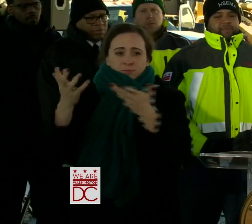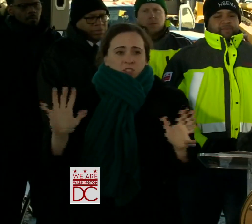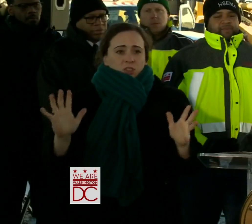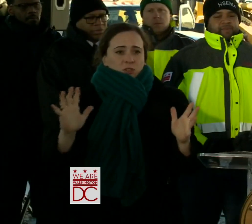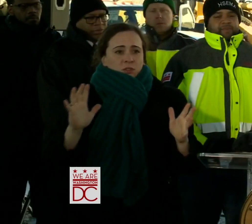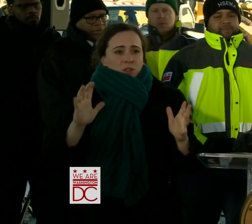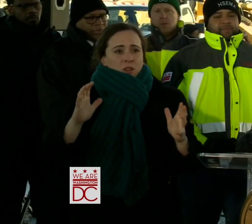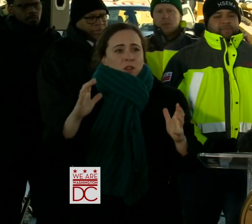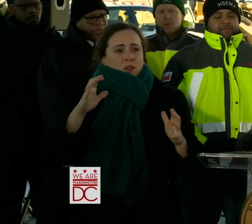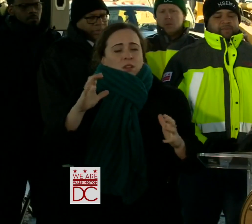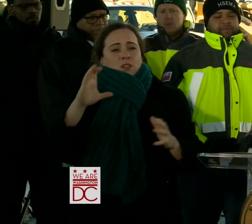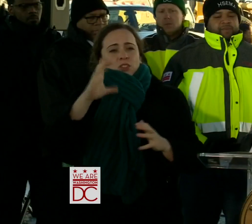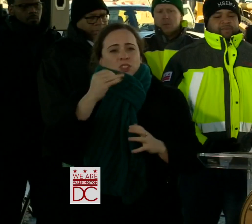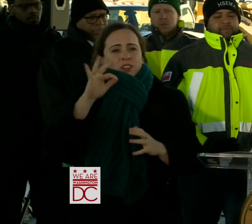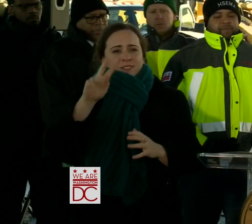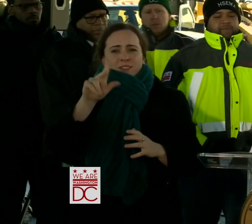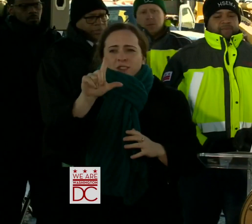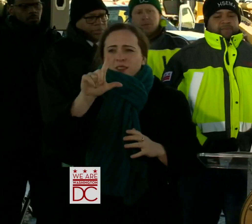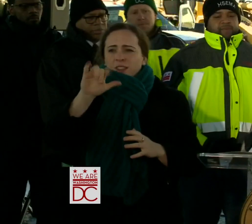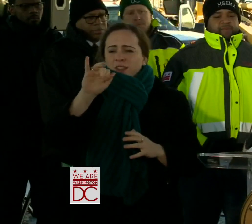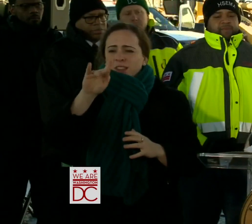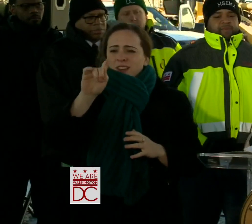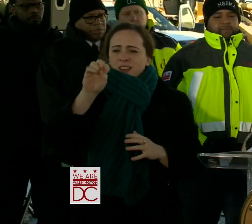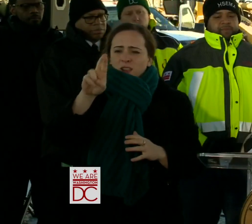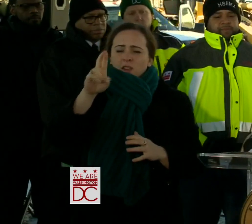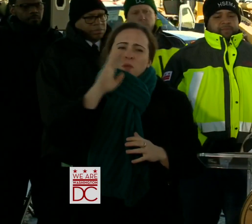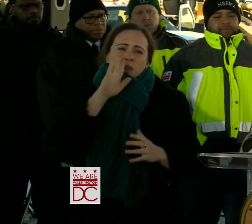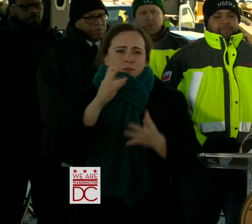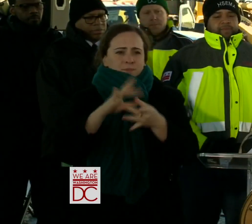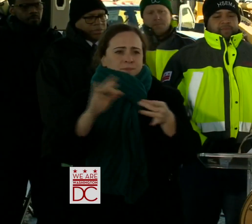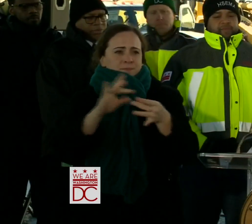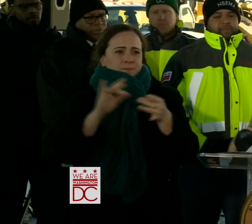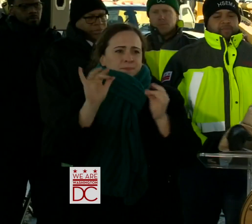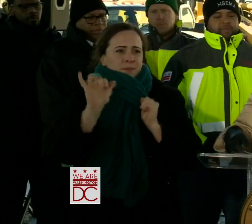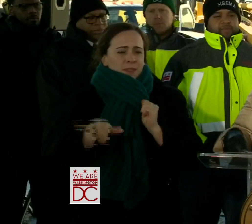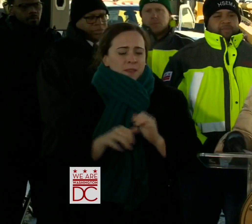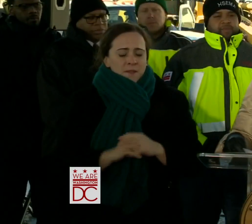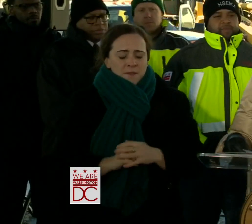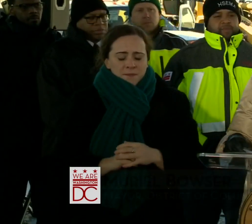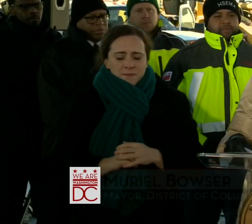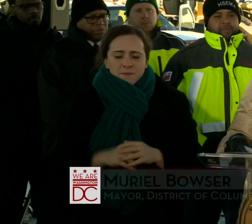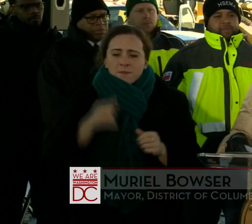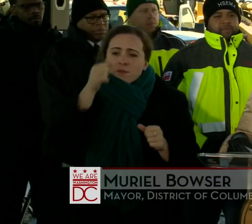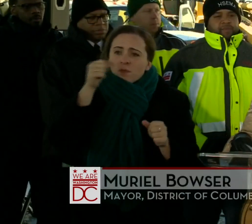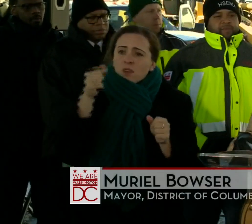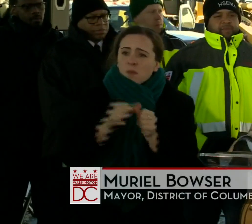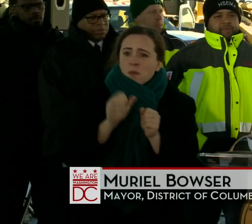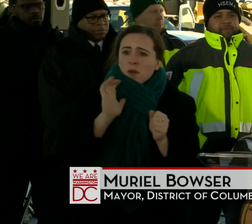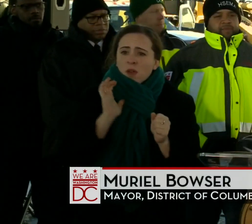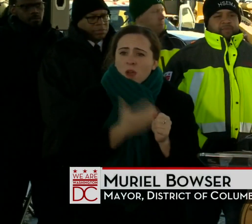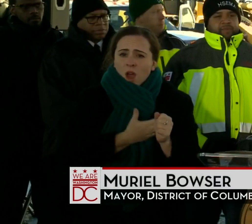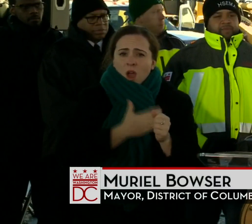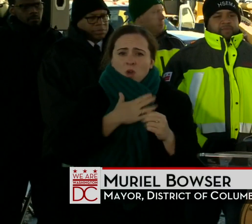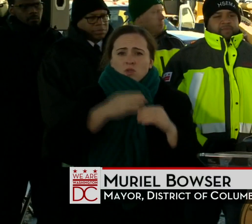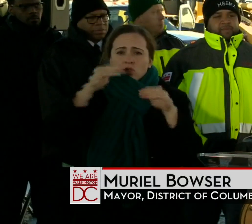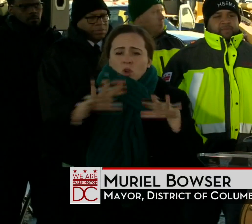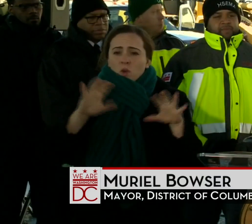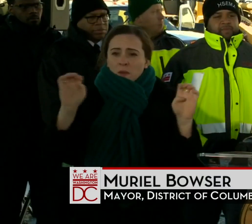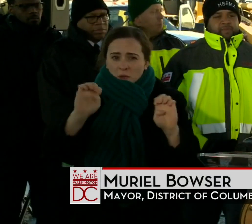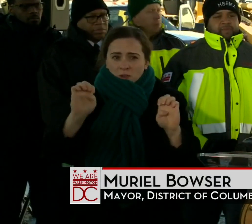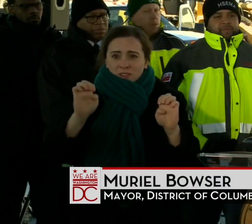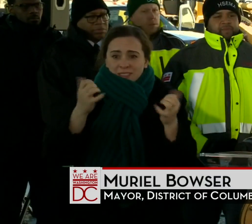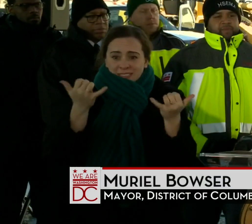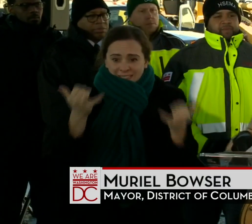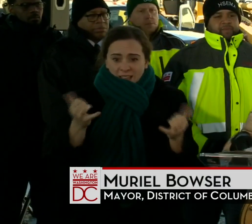is going to talk to you a little bit about that. Please remember also that our snow emergency is in